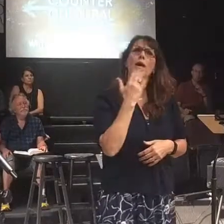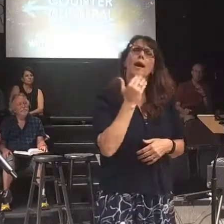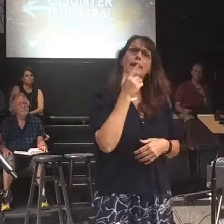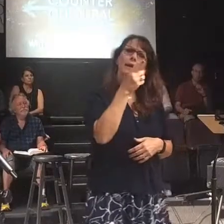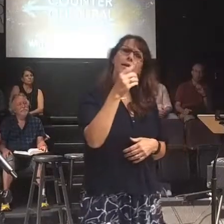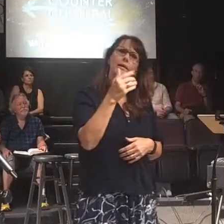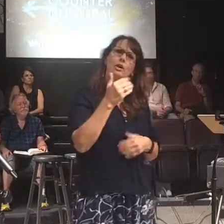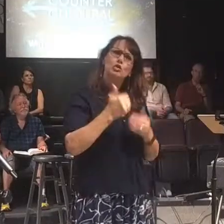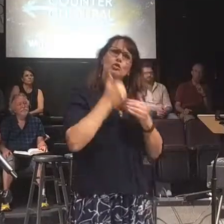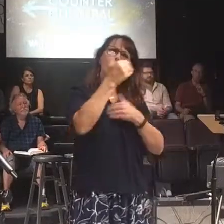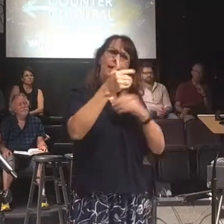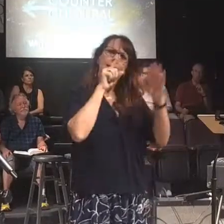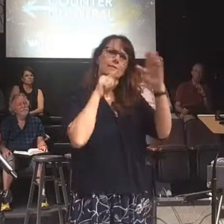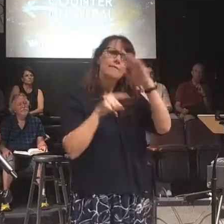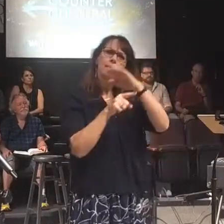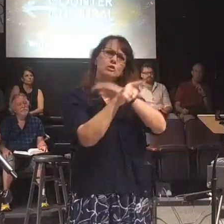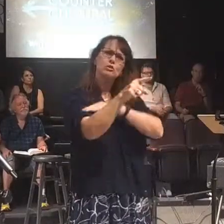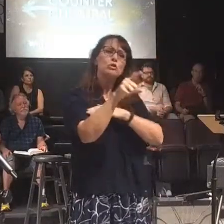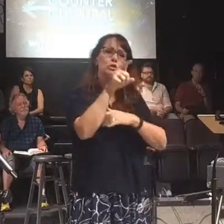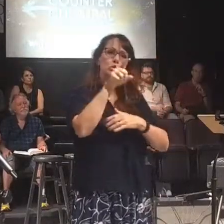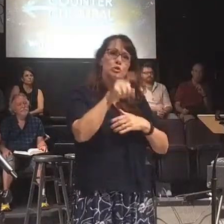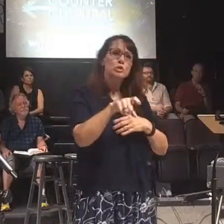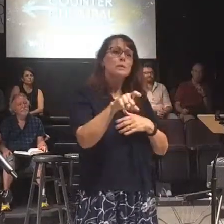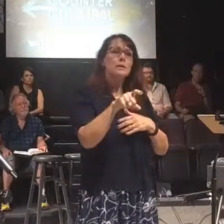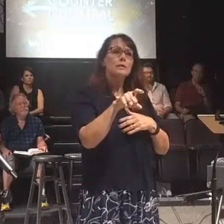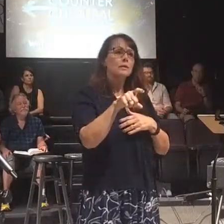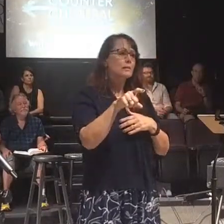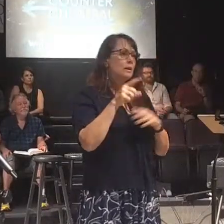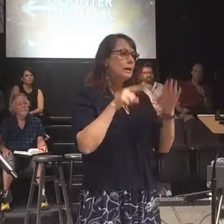next adventure should be an adventure within.